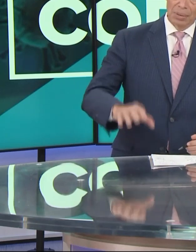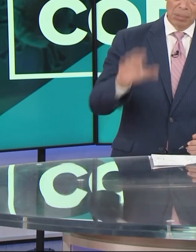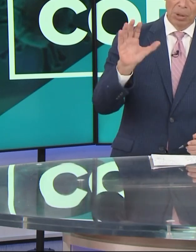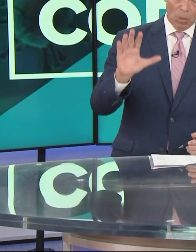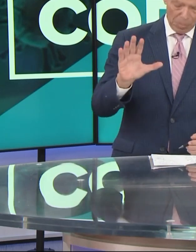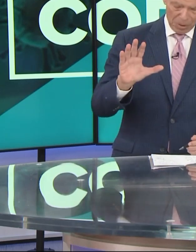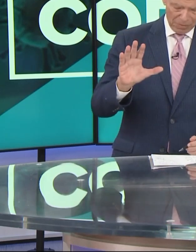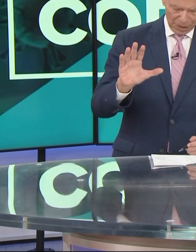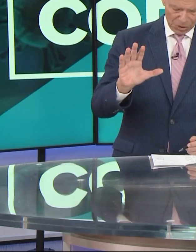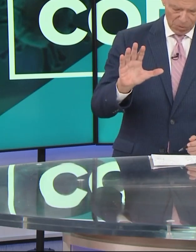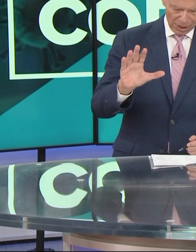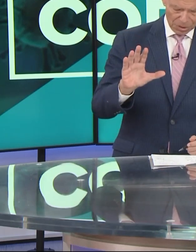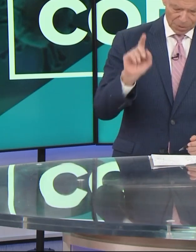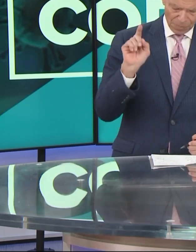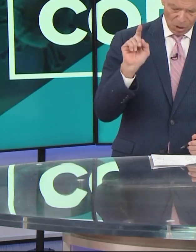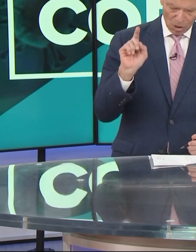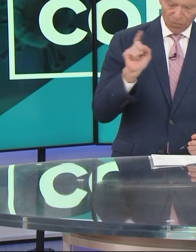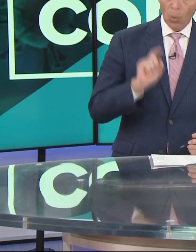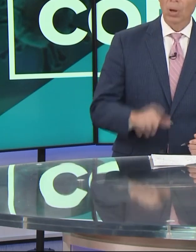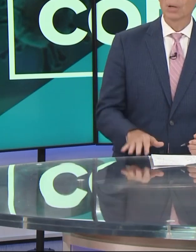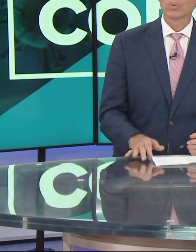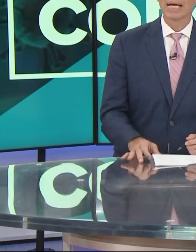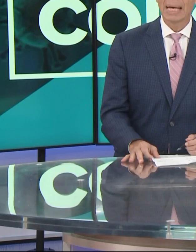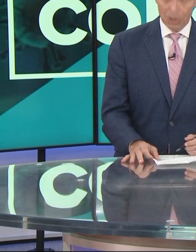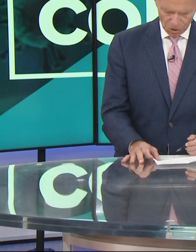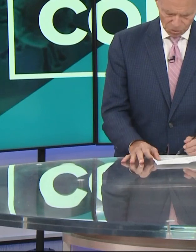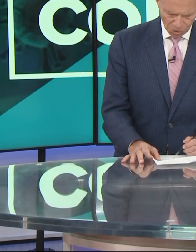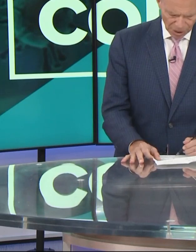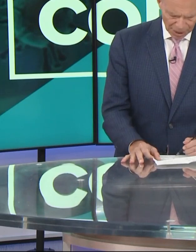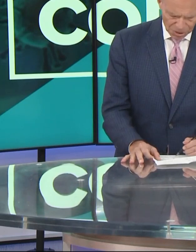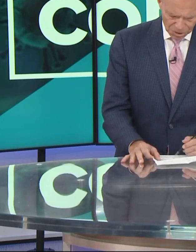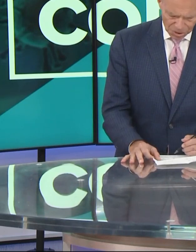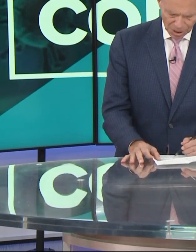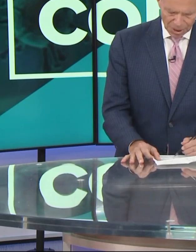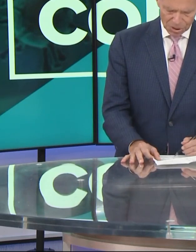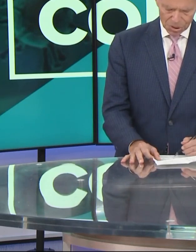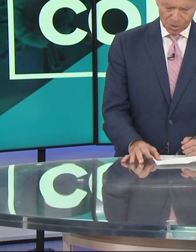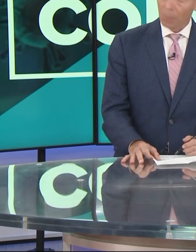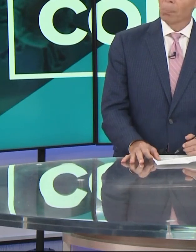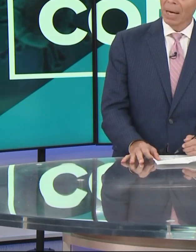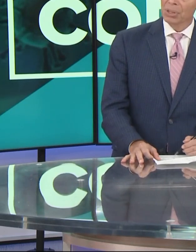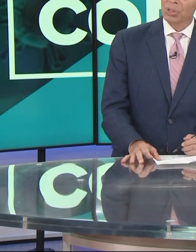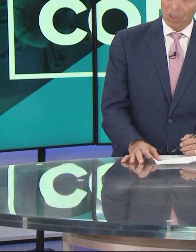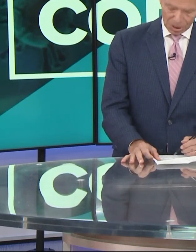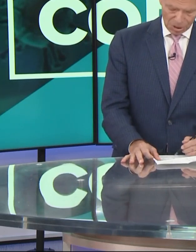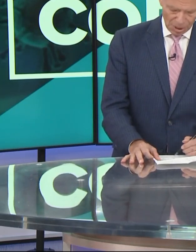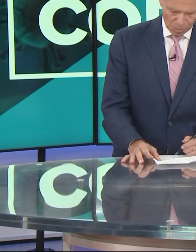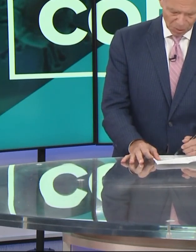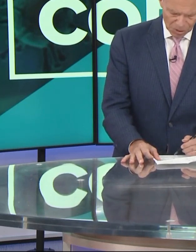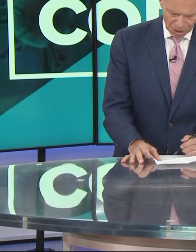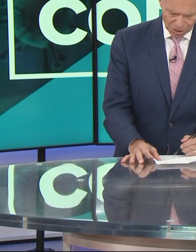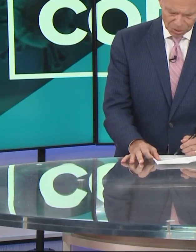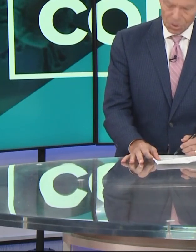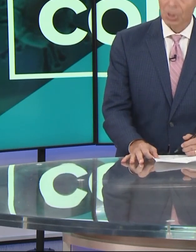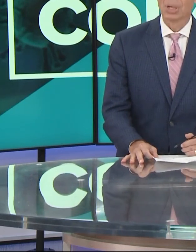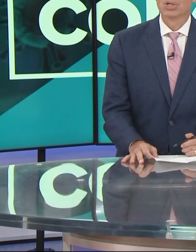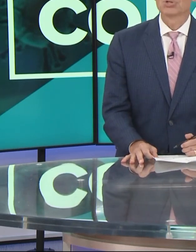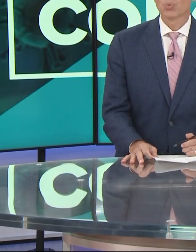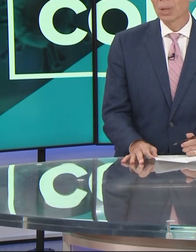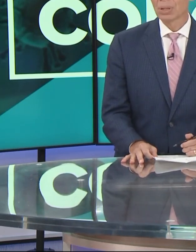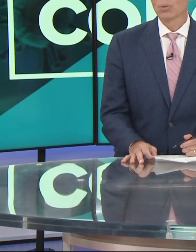areas that blow up in infection rates. 482 new cases, minus 6